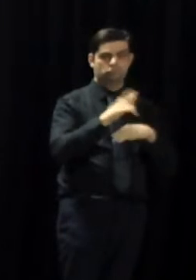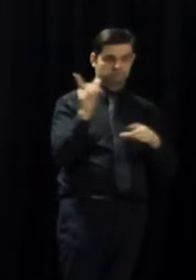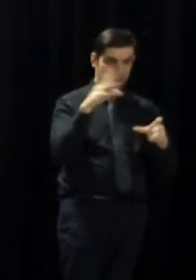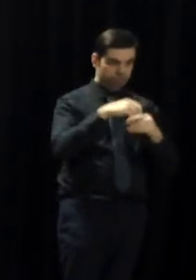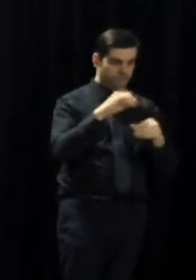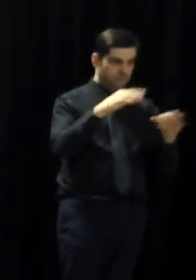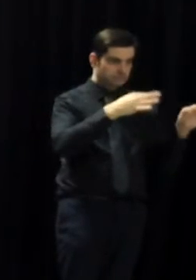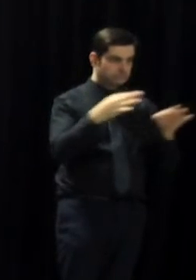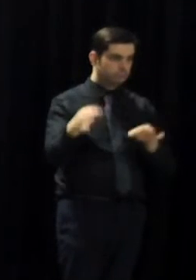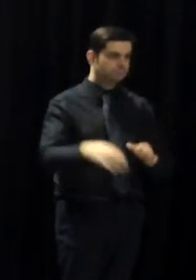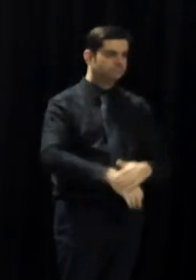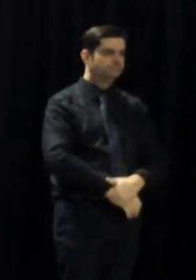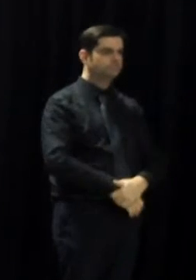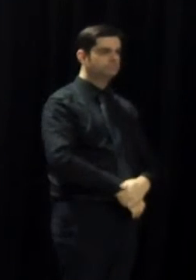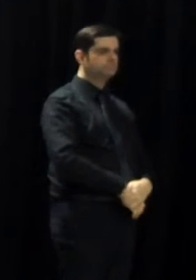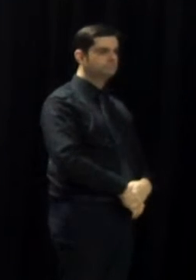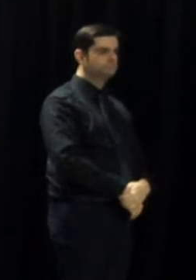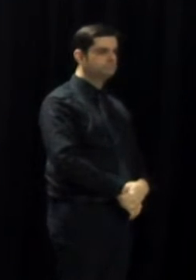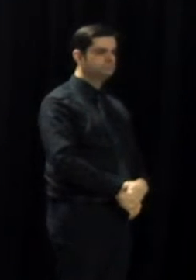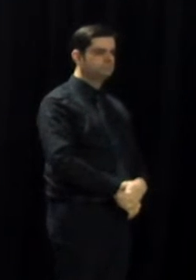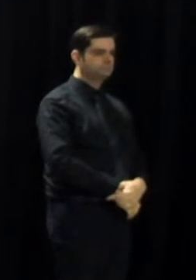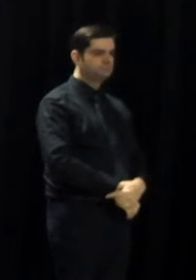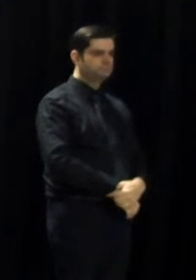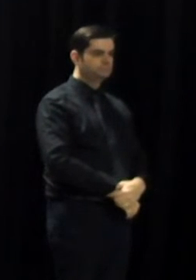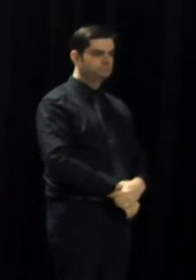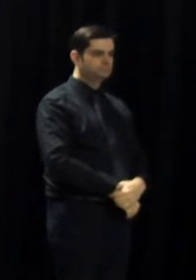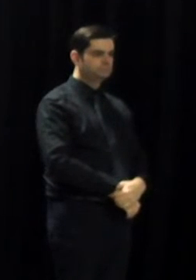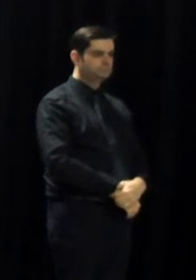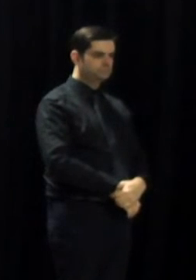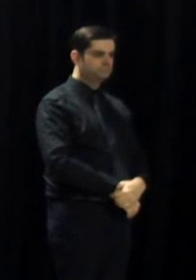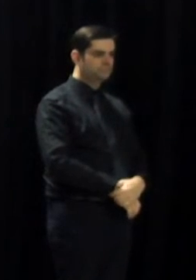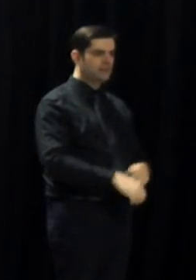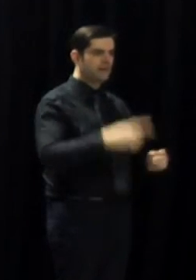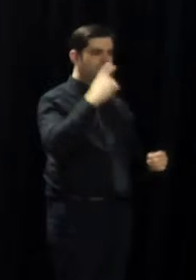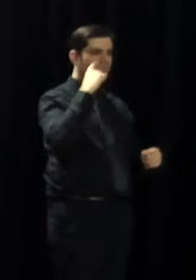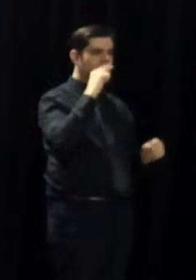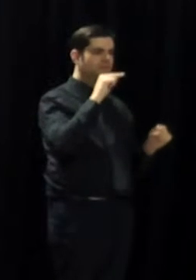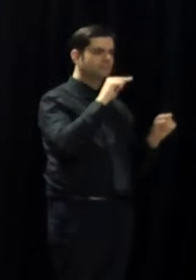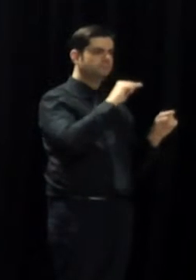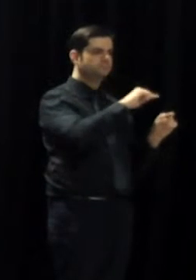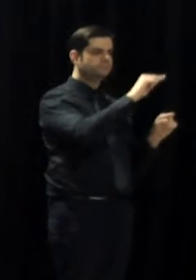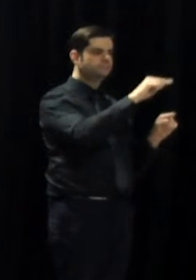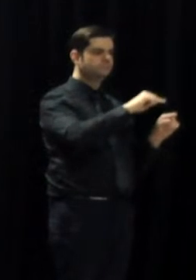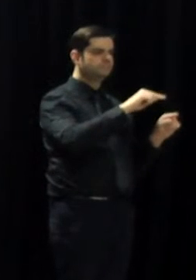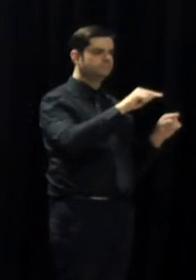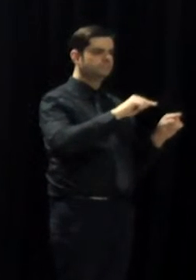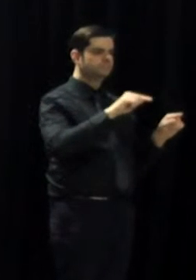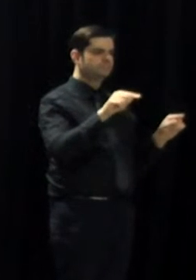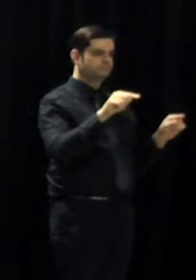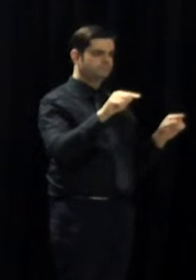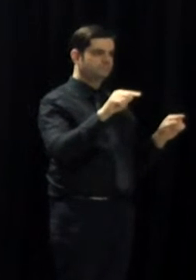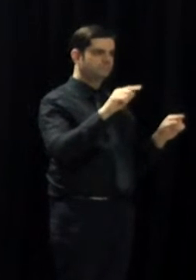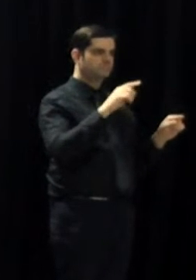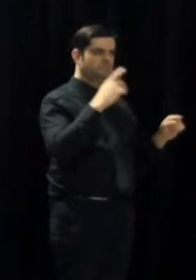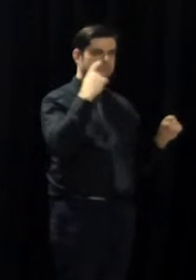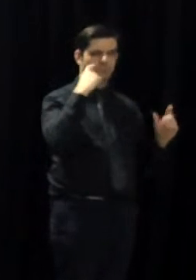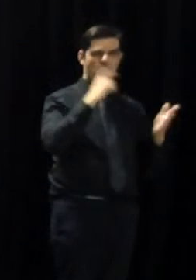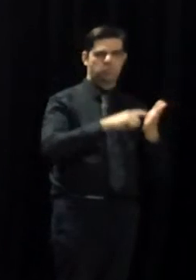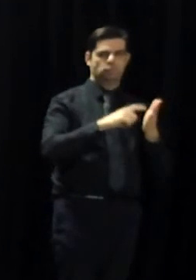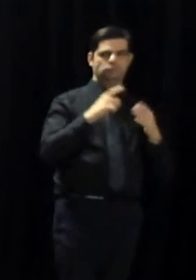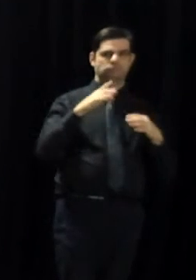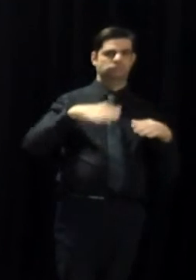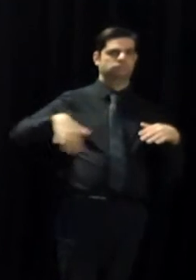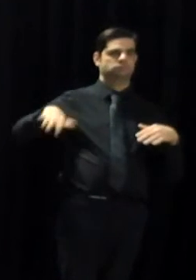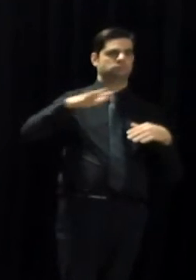in cases today, I don't think they're talking about cases in the schools. And quite frankly, there hasn't been an uptick in cases this week.